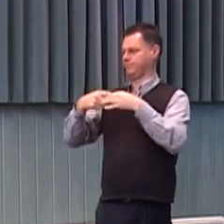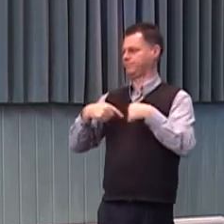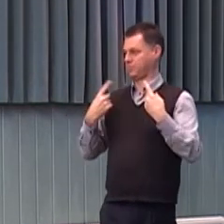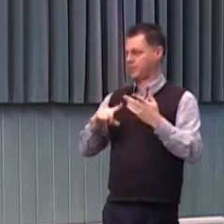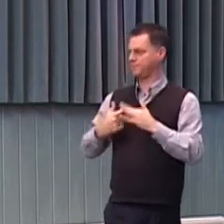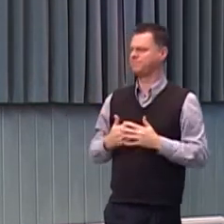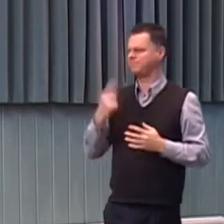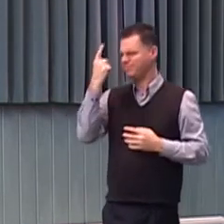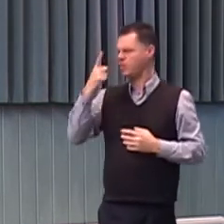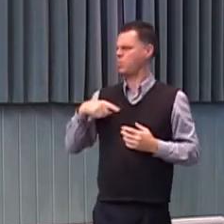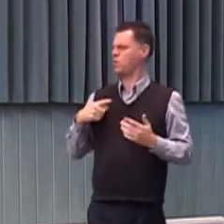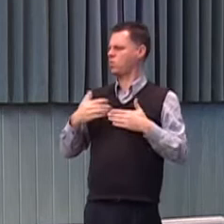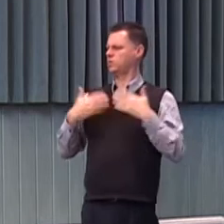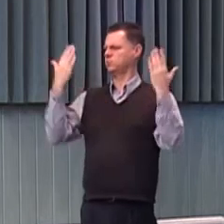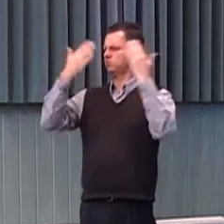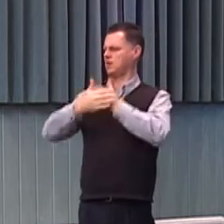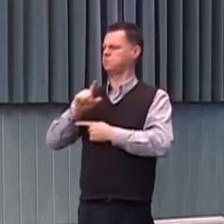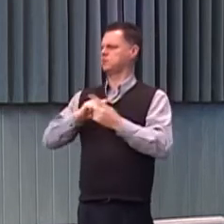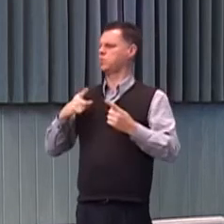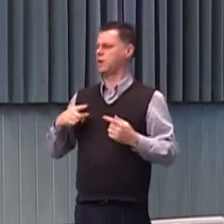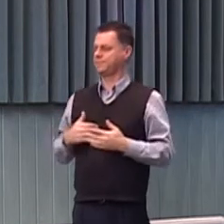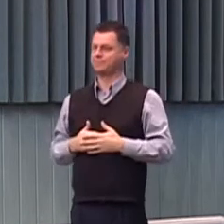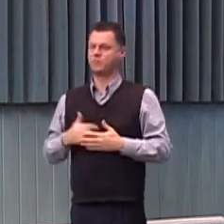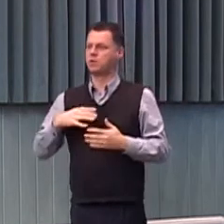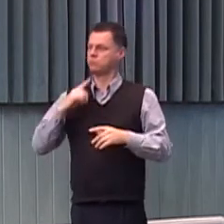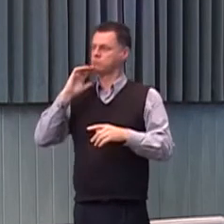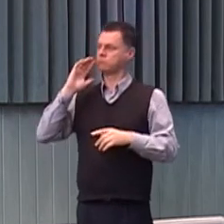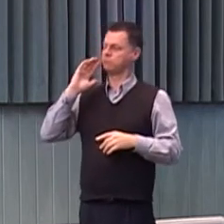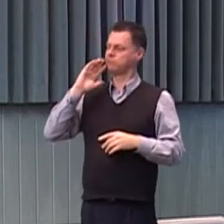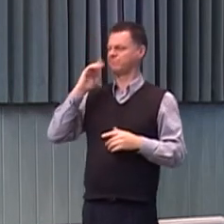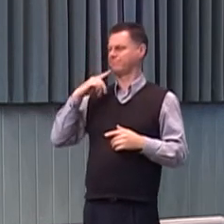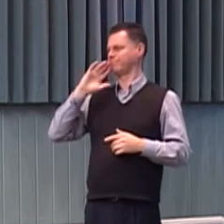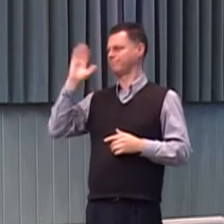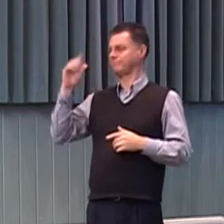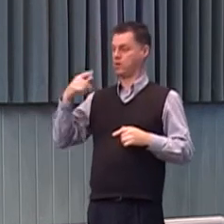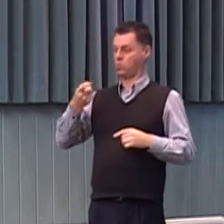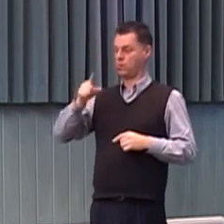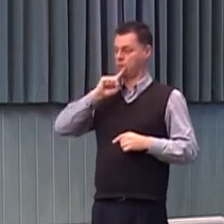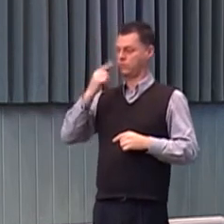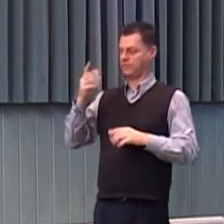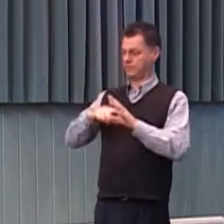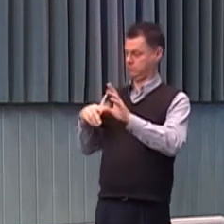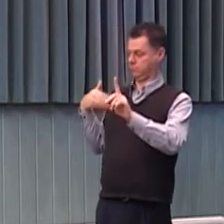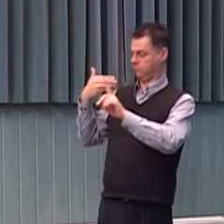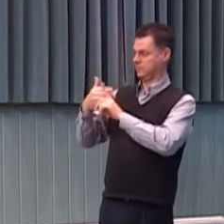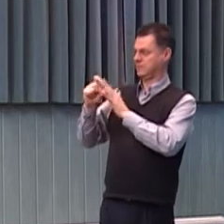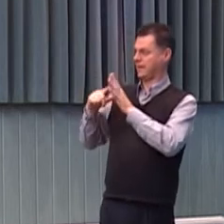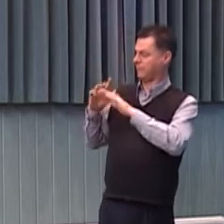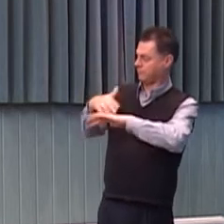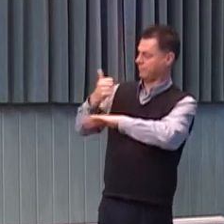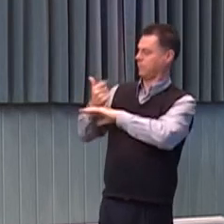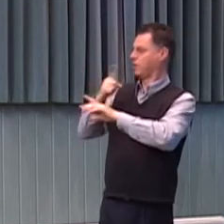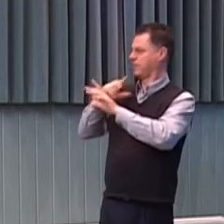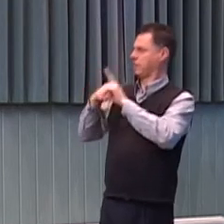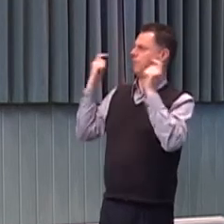So why are we here? It's really to talk about the foundations for our next 150 years. It really is an